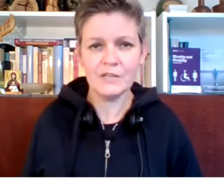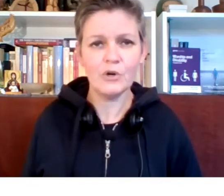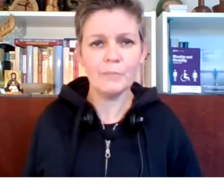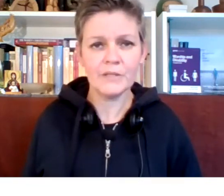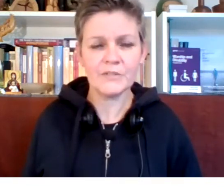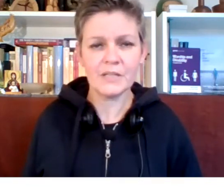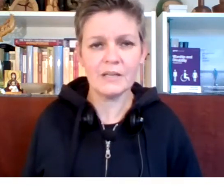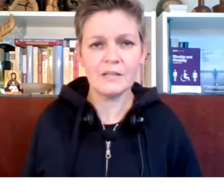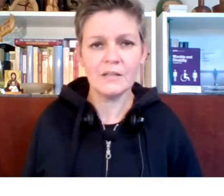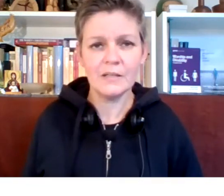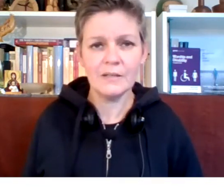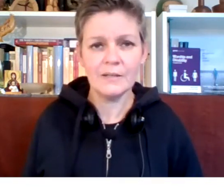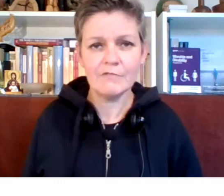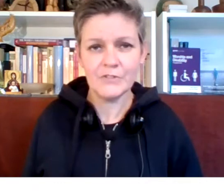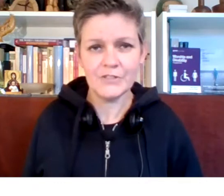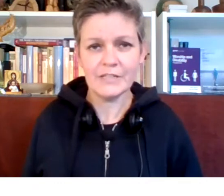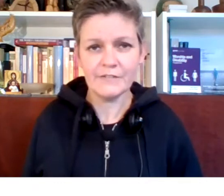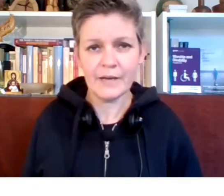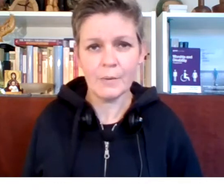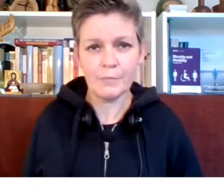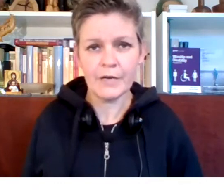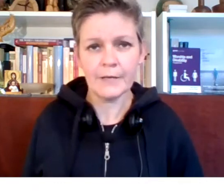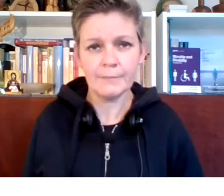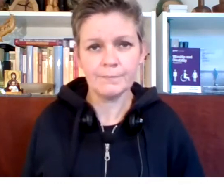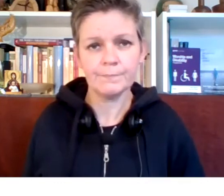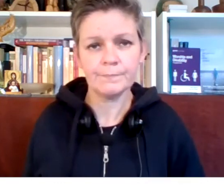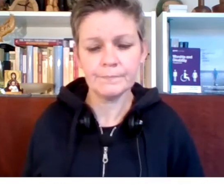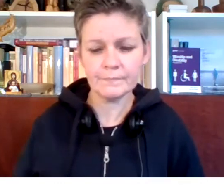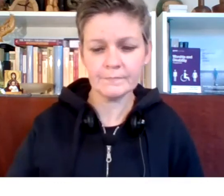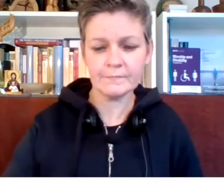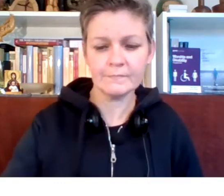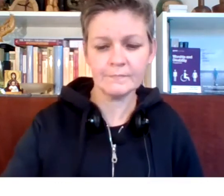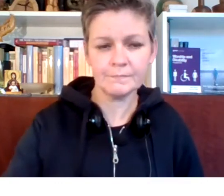Lord, in your mercy, receive our prayer.